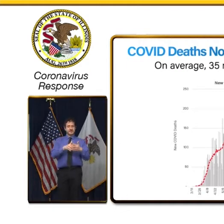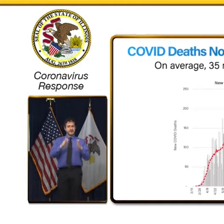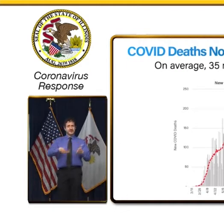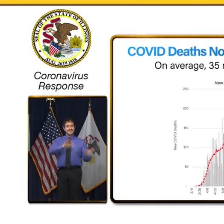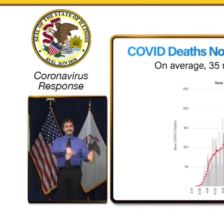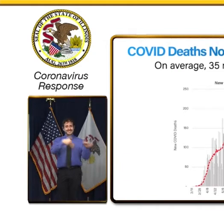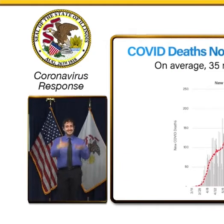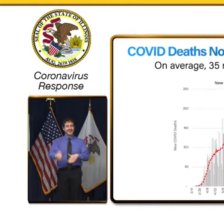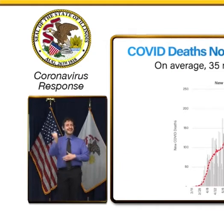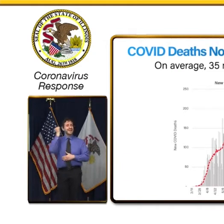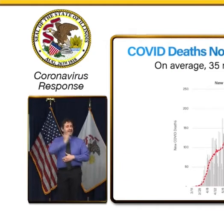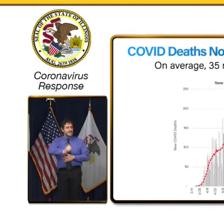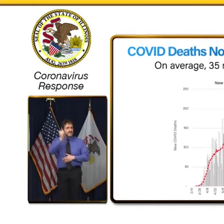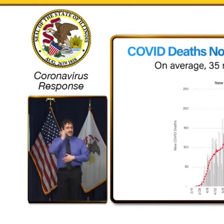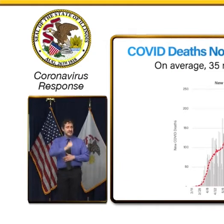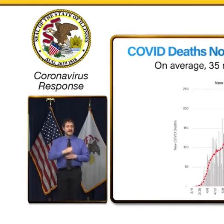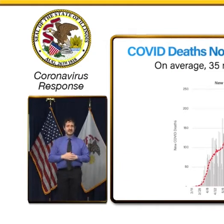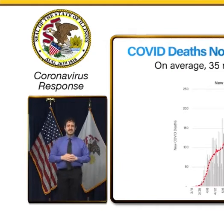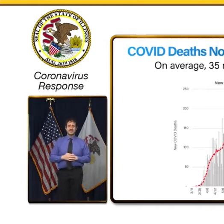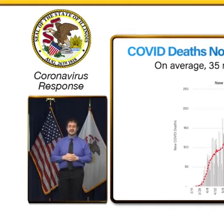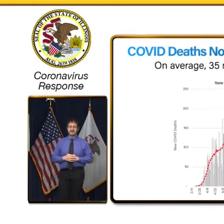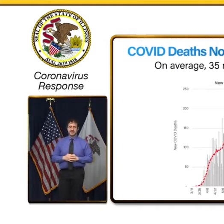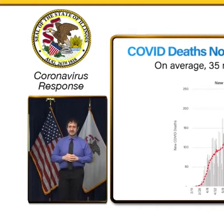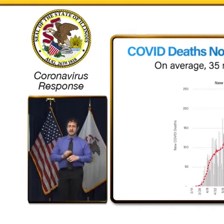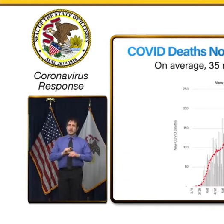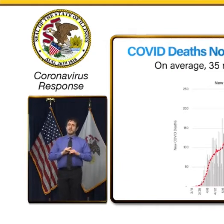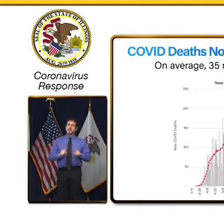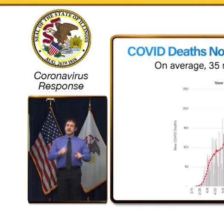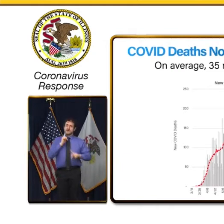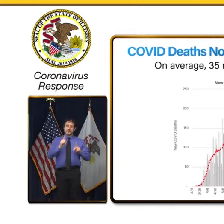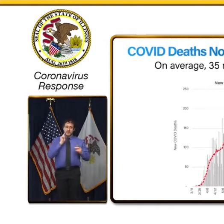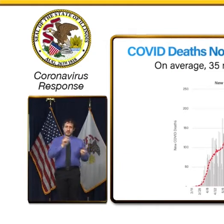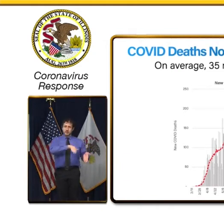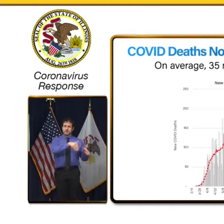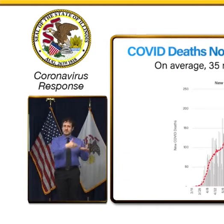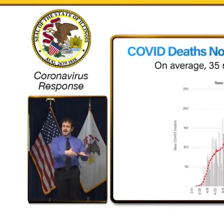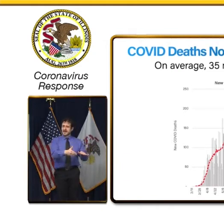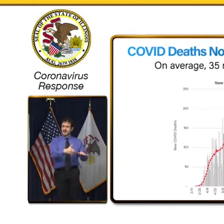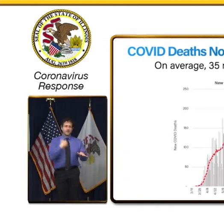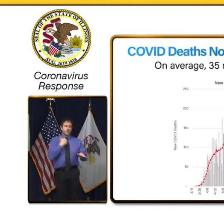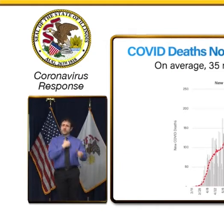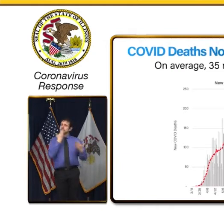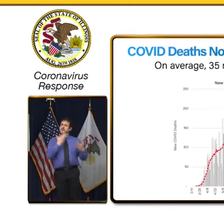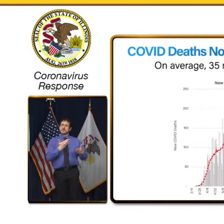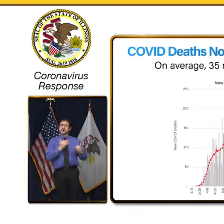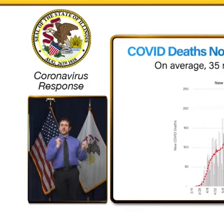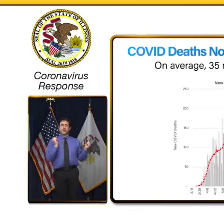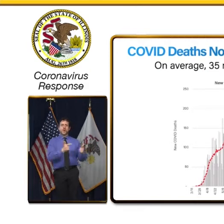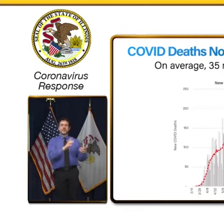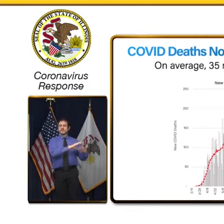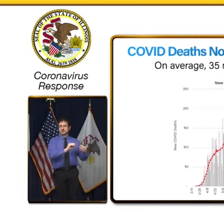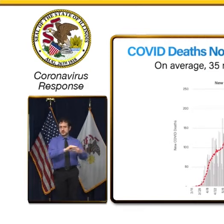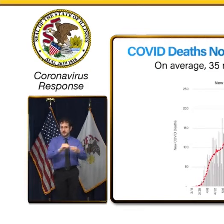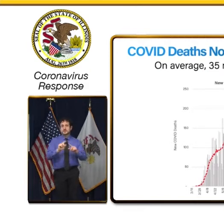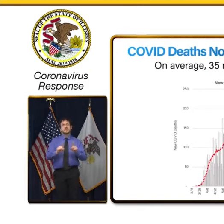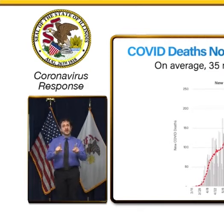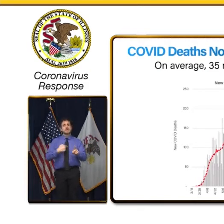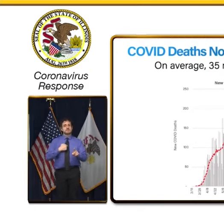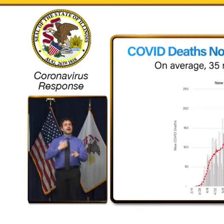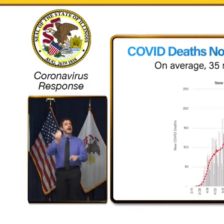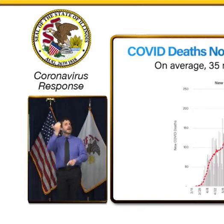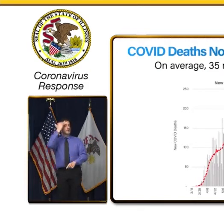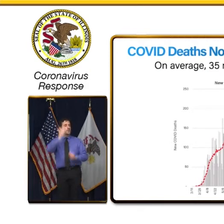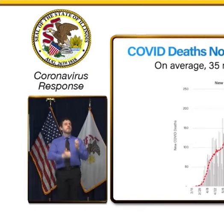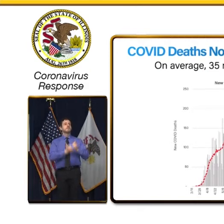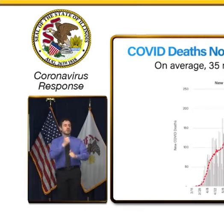without knowing each of their pandemic stories, I can tell you this: most of those deaths were preventable